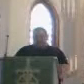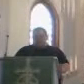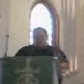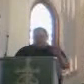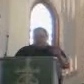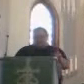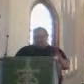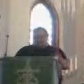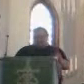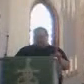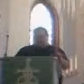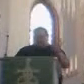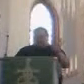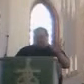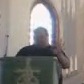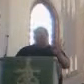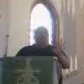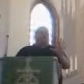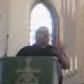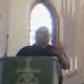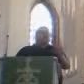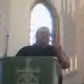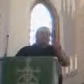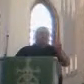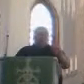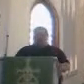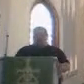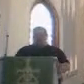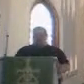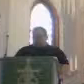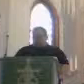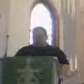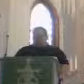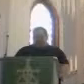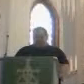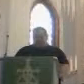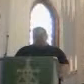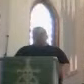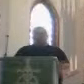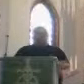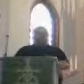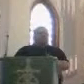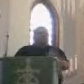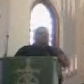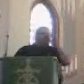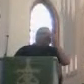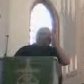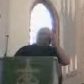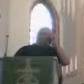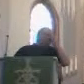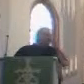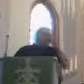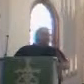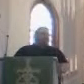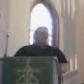Elijah felt alone. He said, I'm the only one left. In fact, he said it twice. I'm the only one left. But in verse 18, God gave him a reality